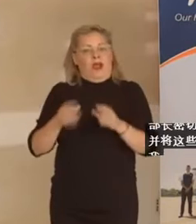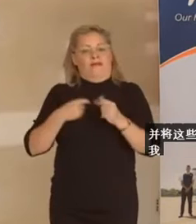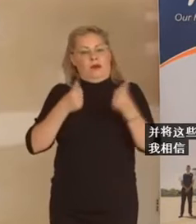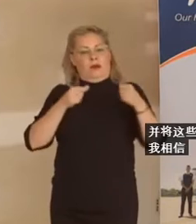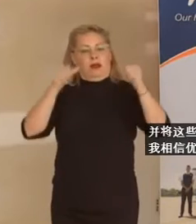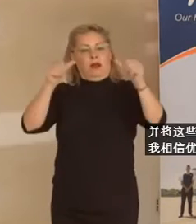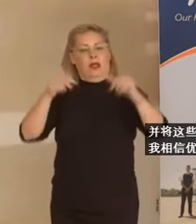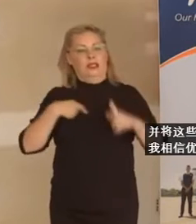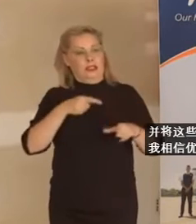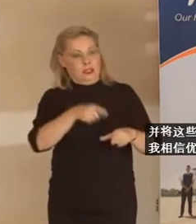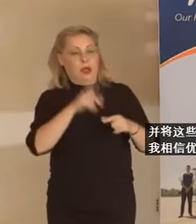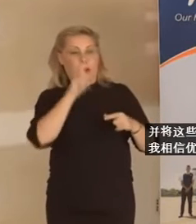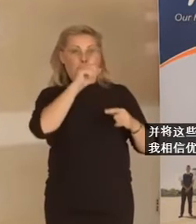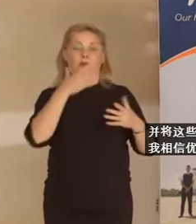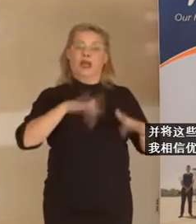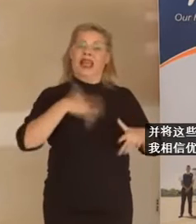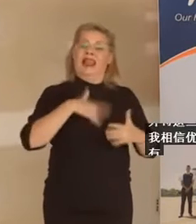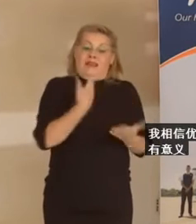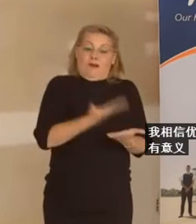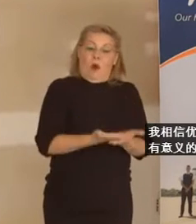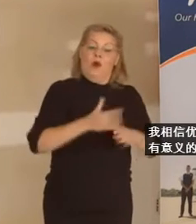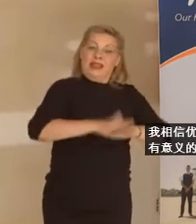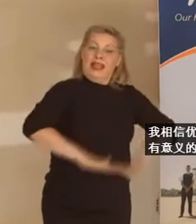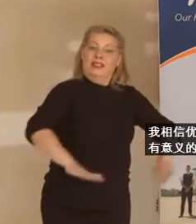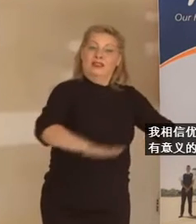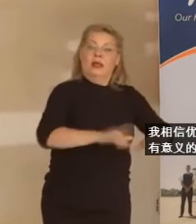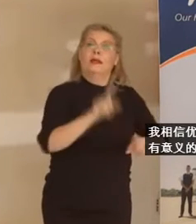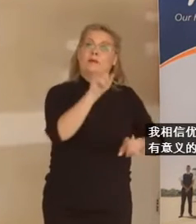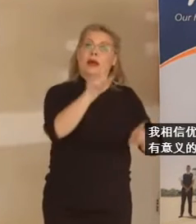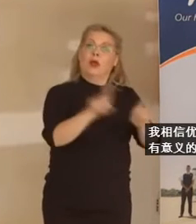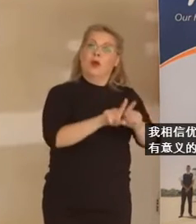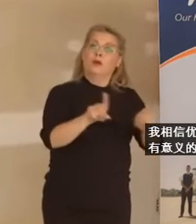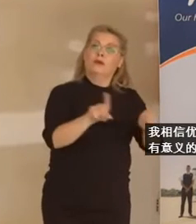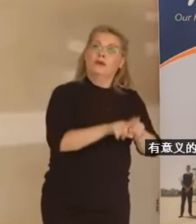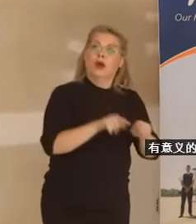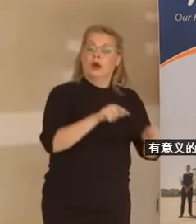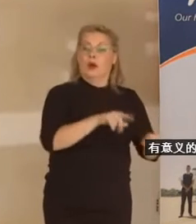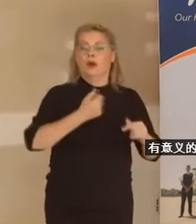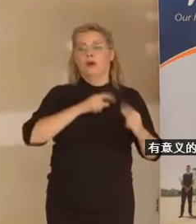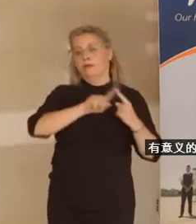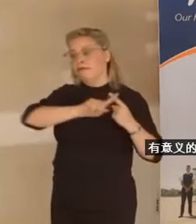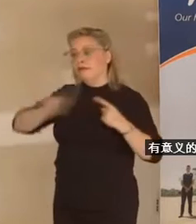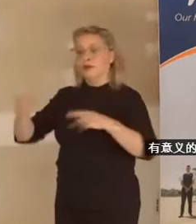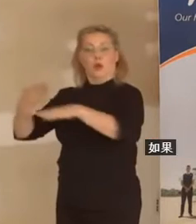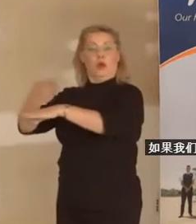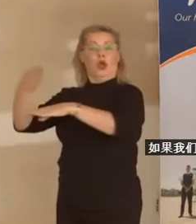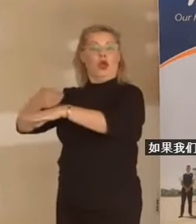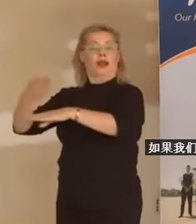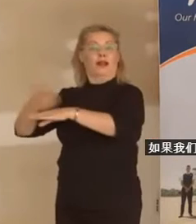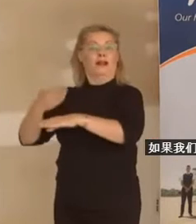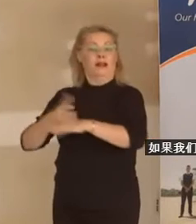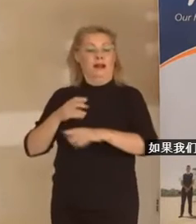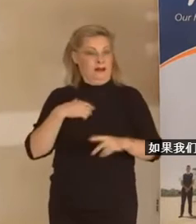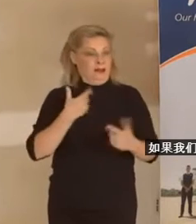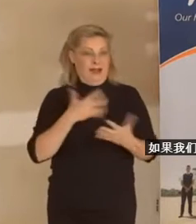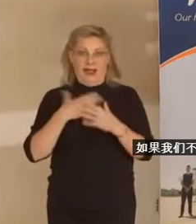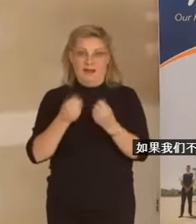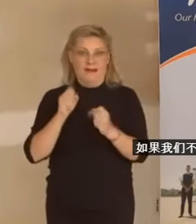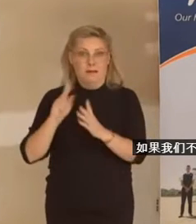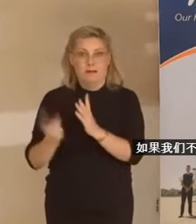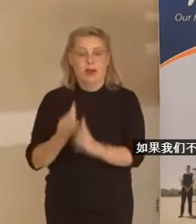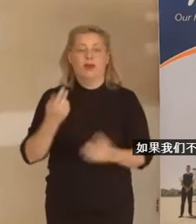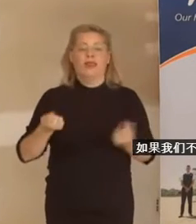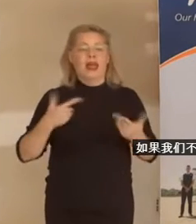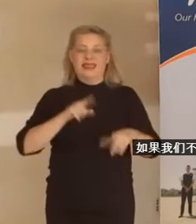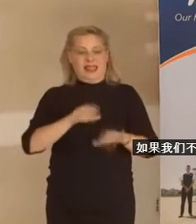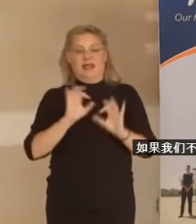a top priority, I believe will achieve meaningful change and important change. We can never really move forward as a nation if we don't move forward